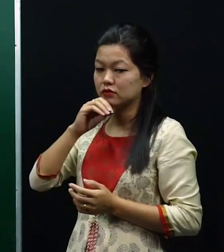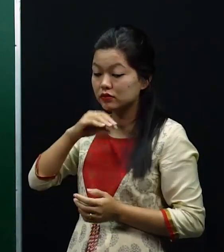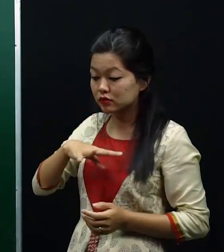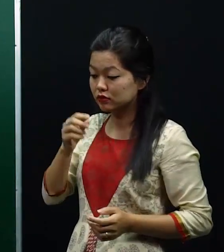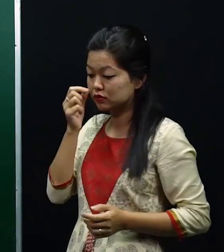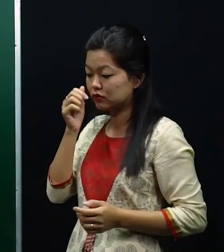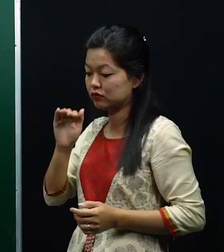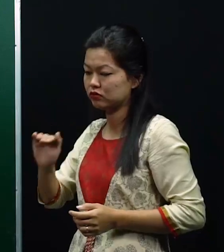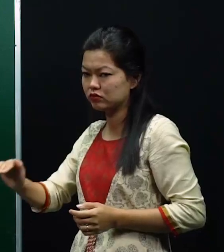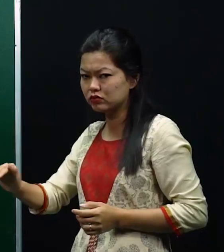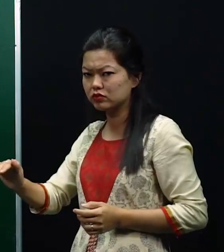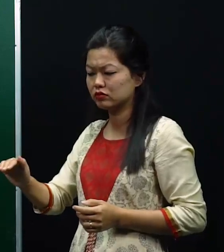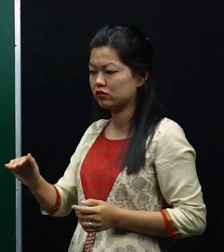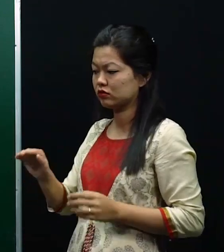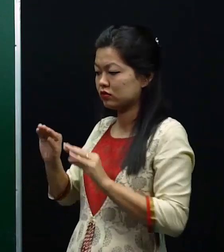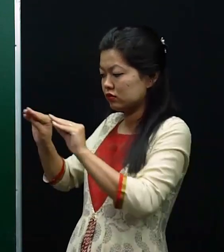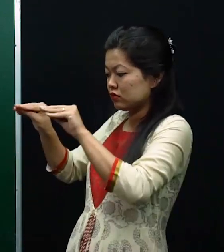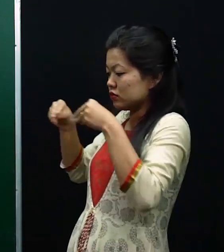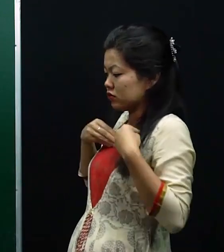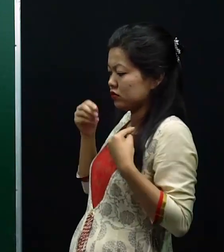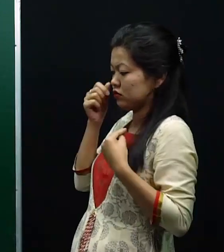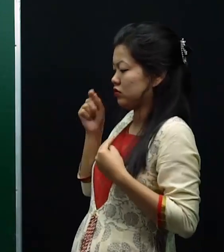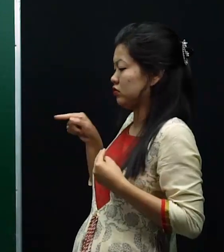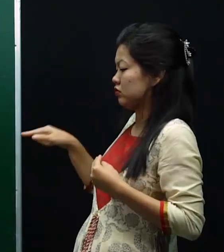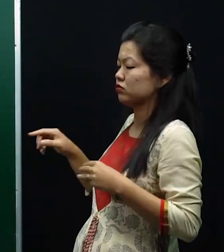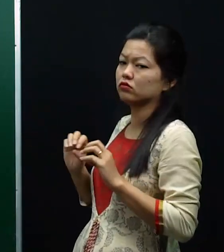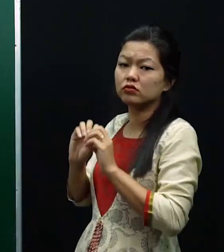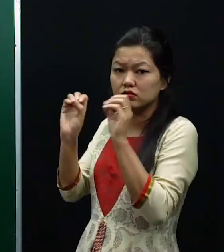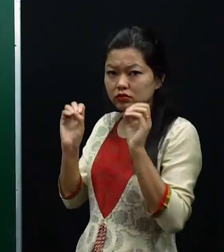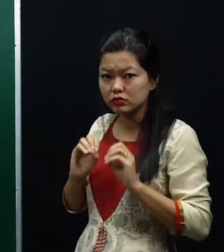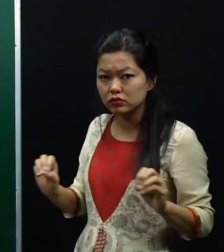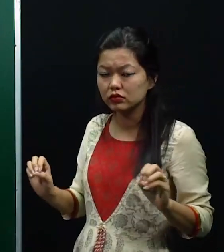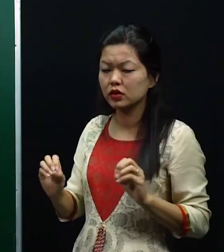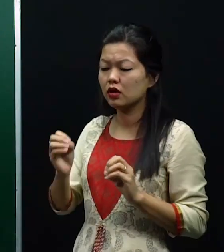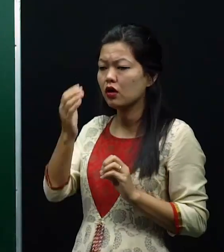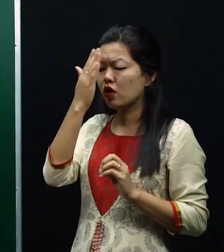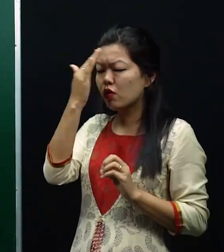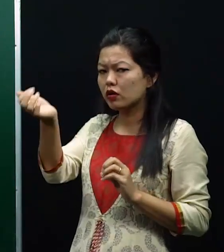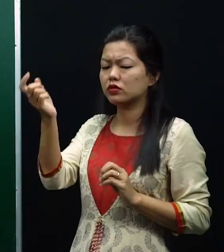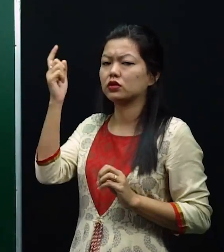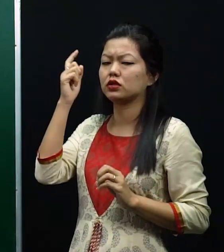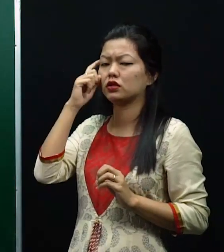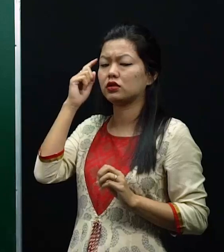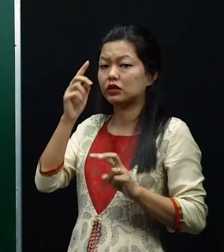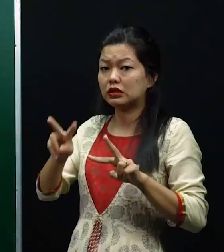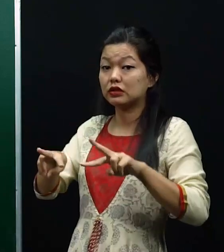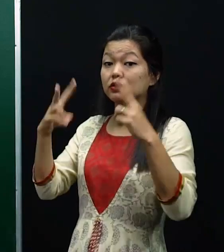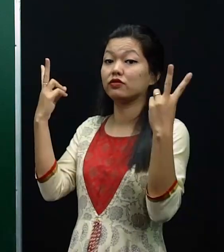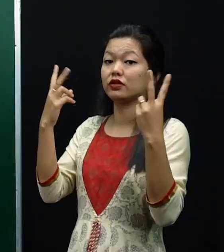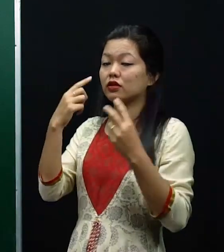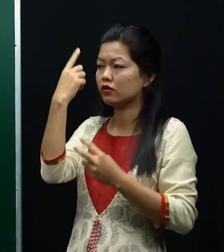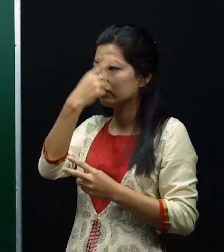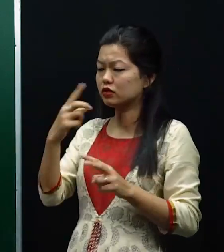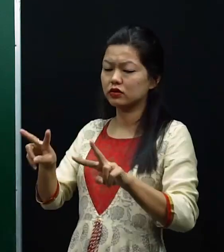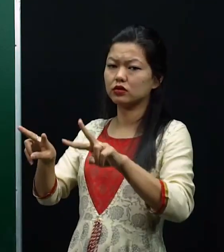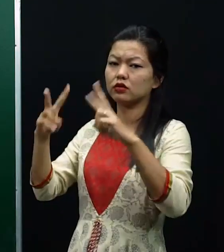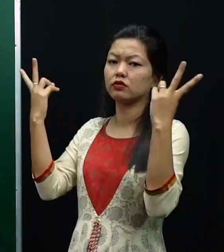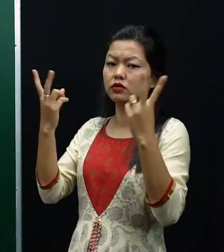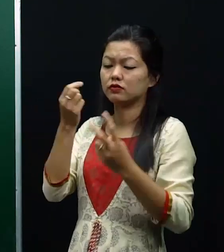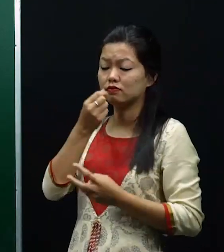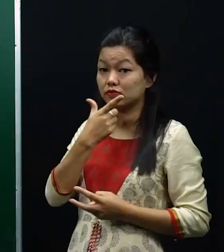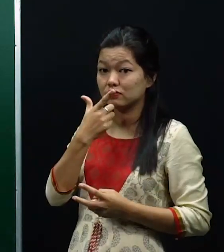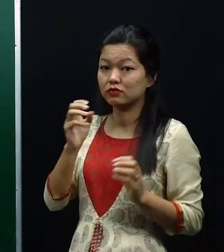they were expecting. And so, seeing that this man resembled the face that he had been looking for